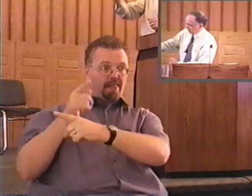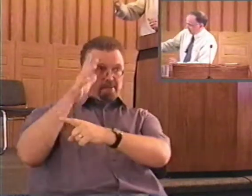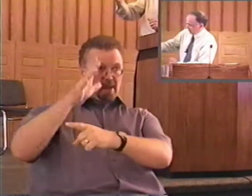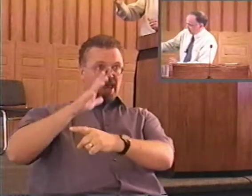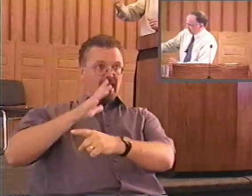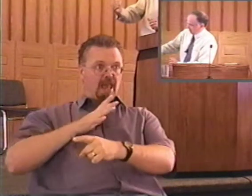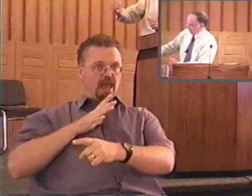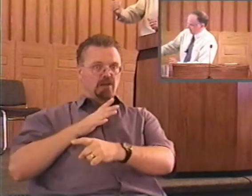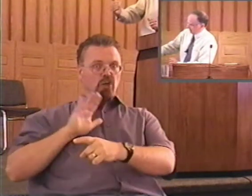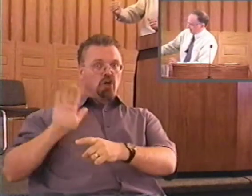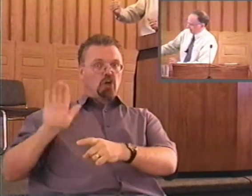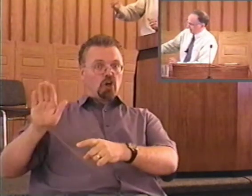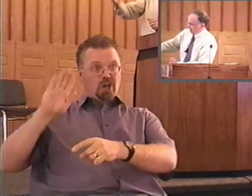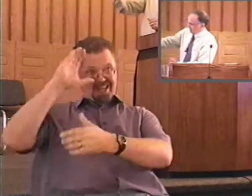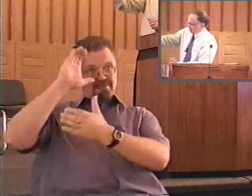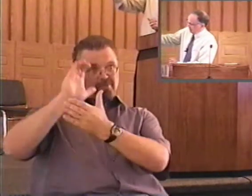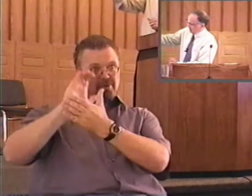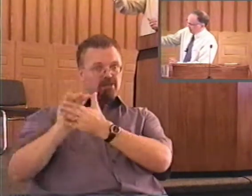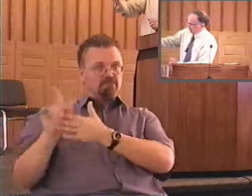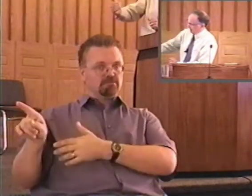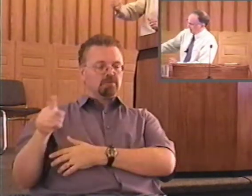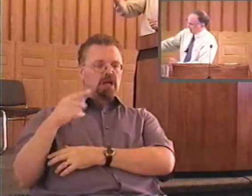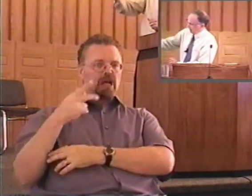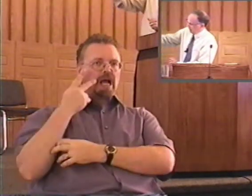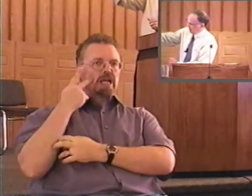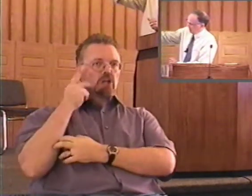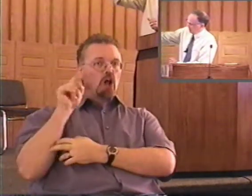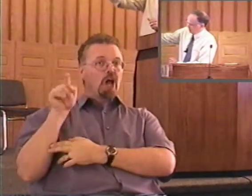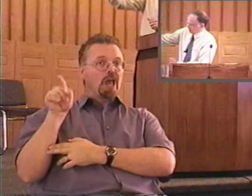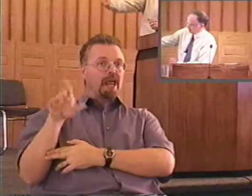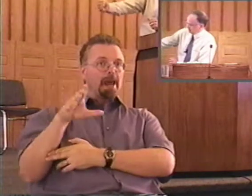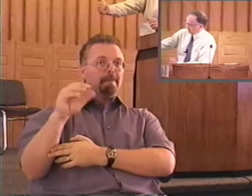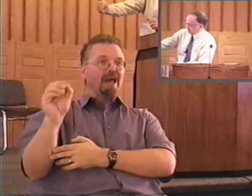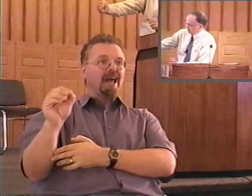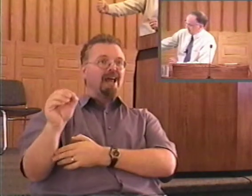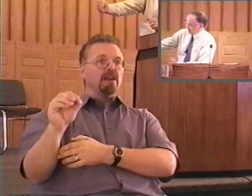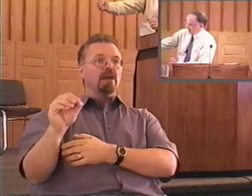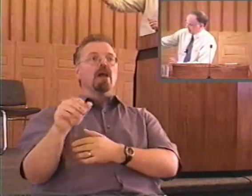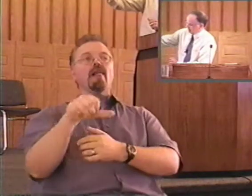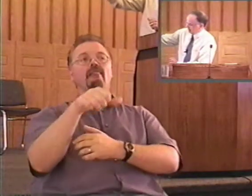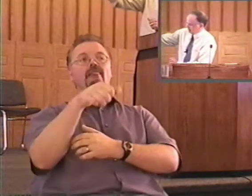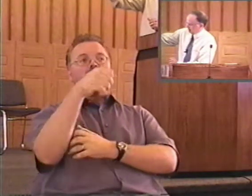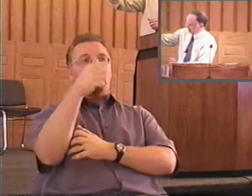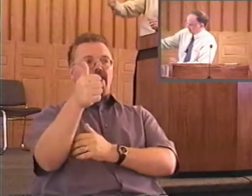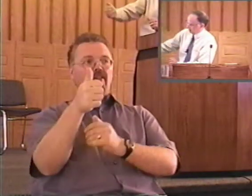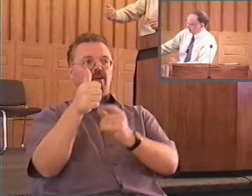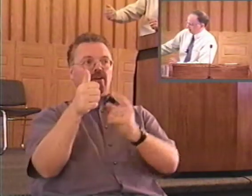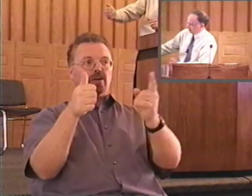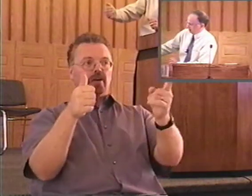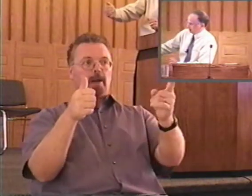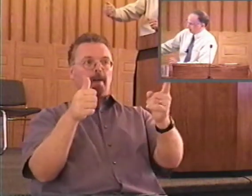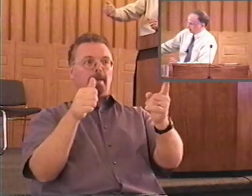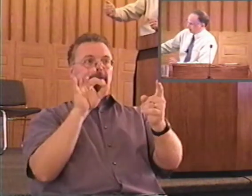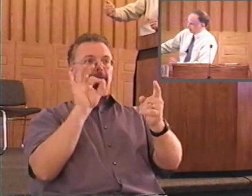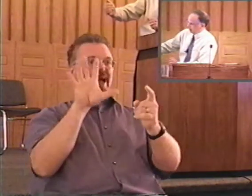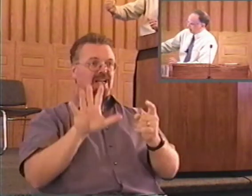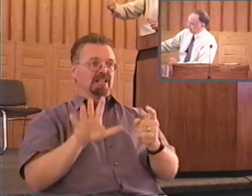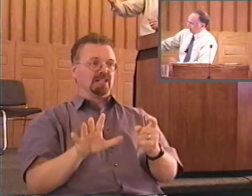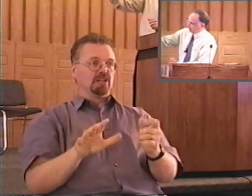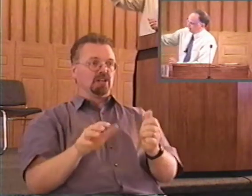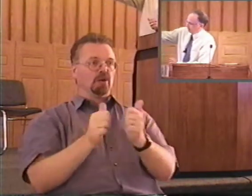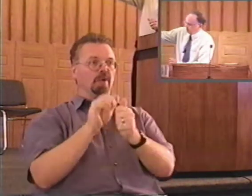I saw this with my own eyes. I saw him and the associate pastor of this